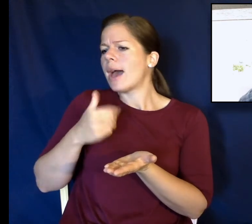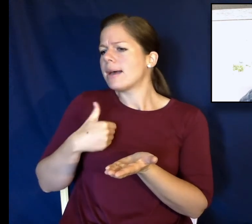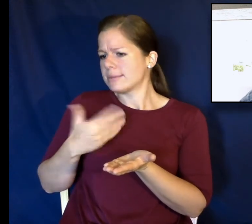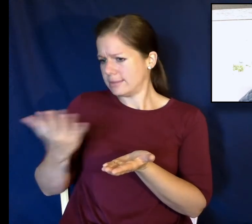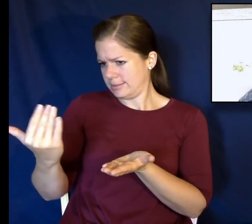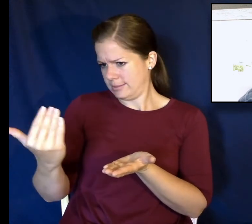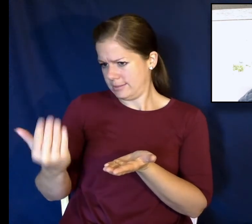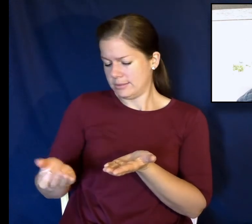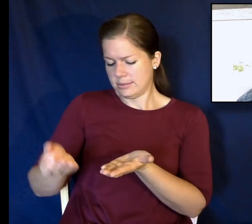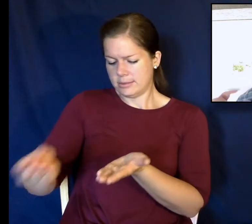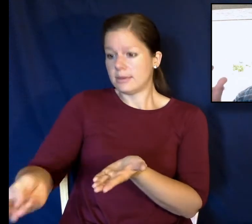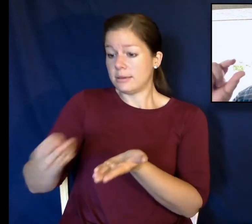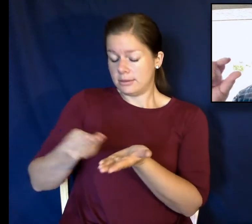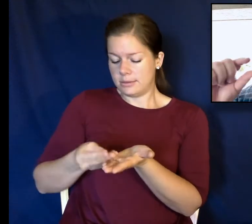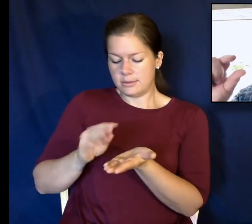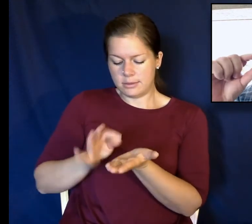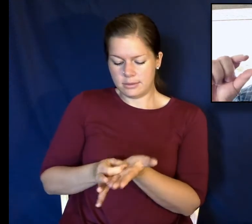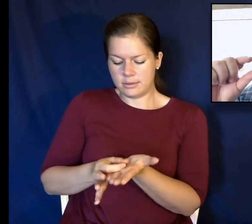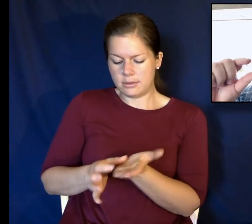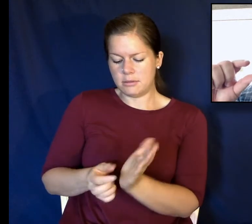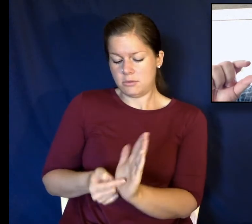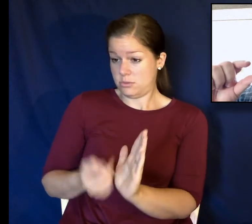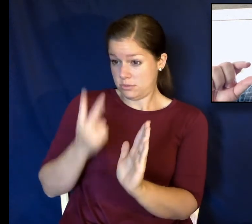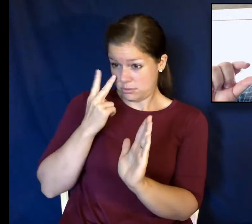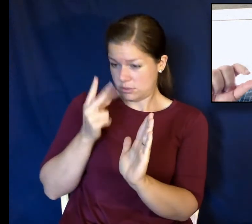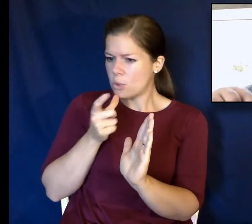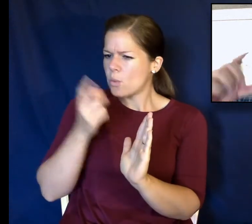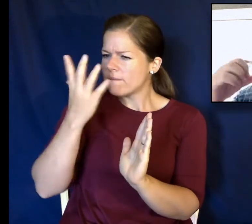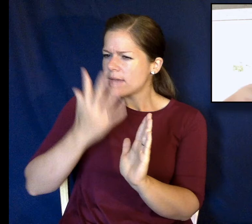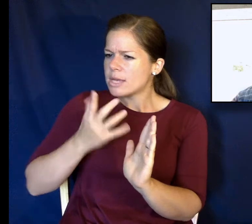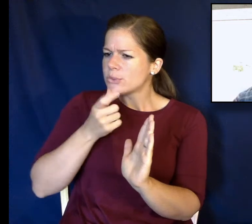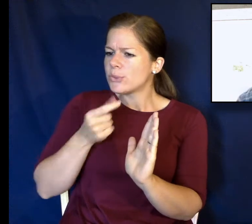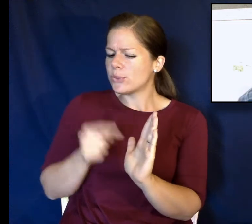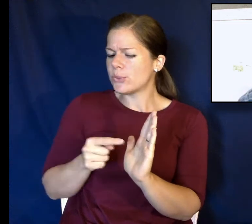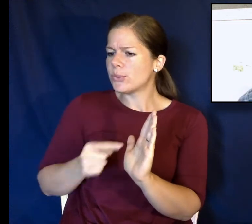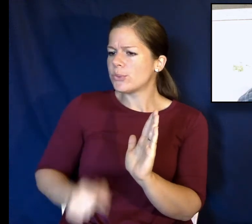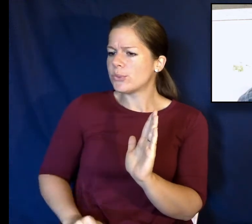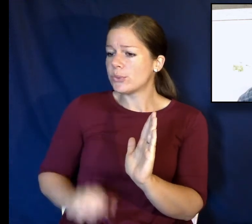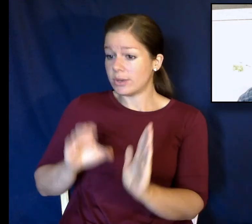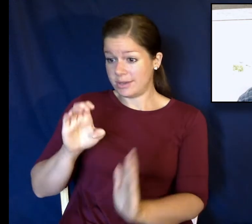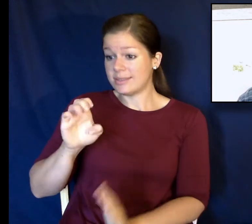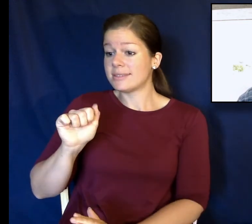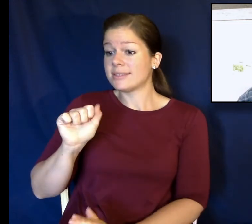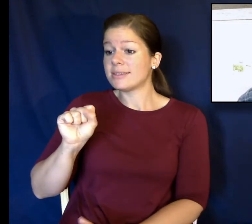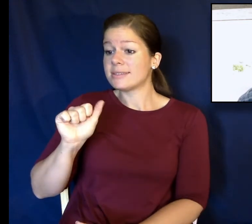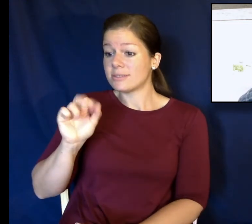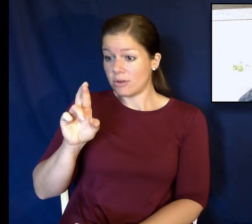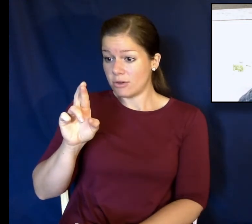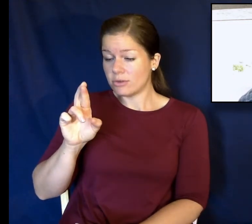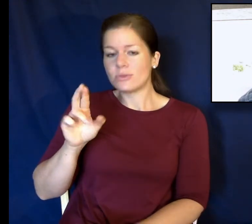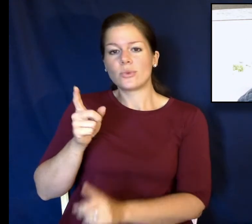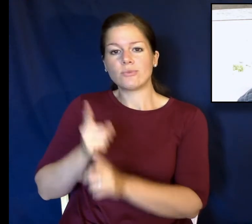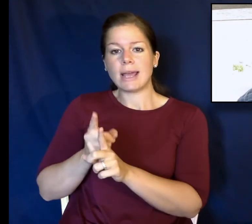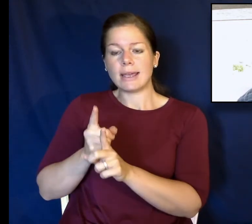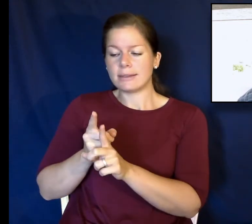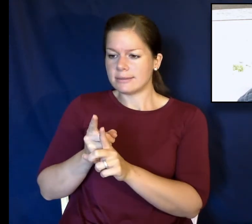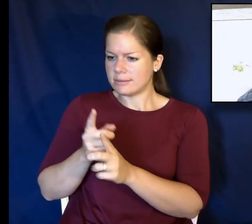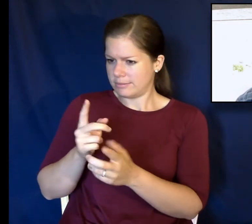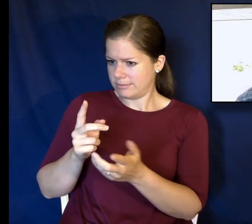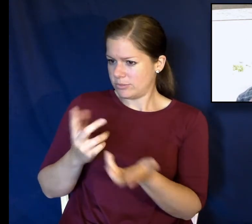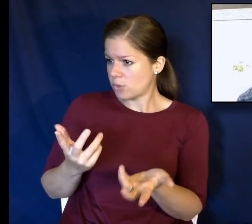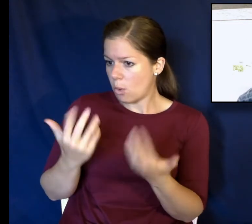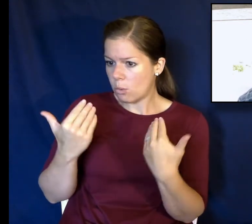gave him a coin. And he says, whose face is on this coin? Caesar's, right. So render to Caesar what is